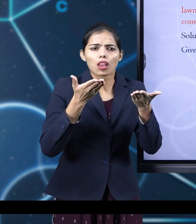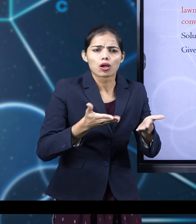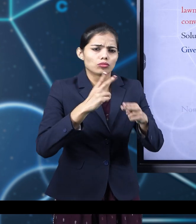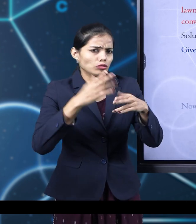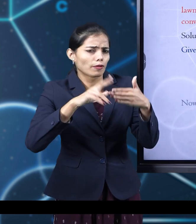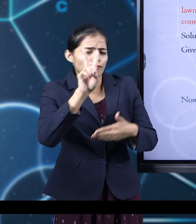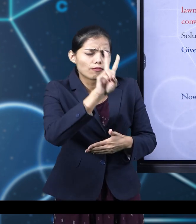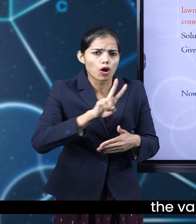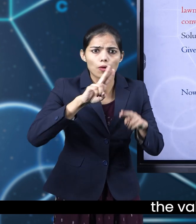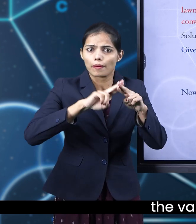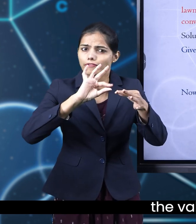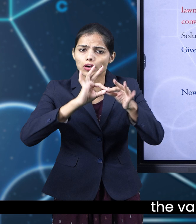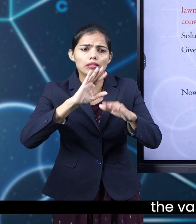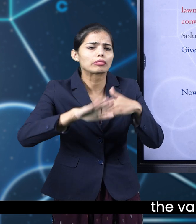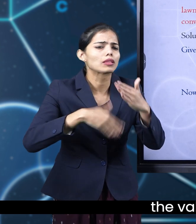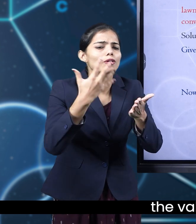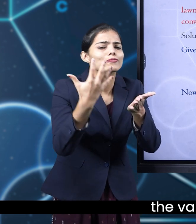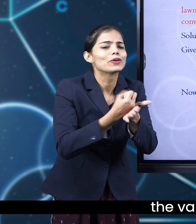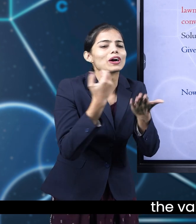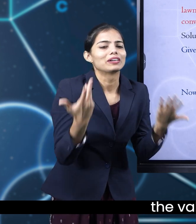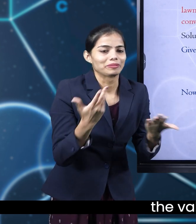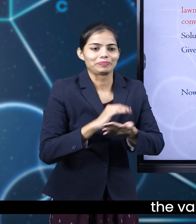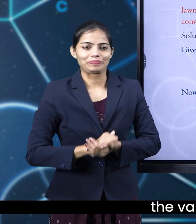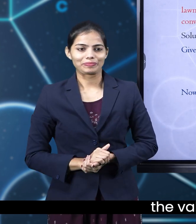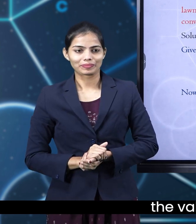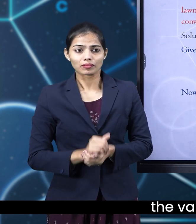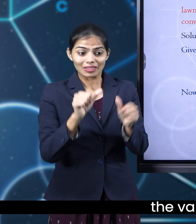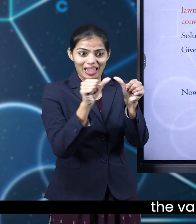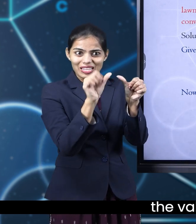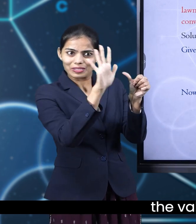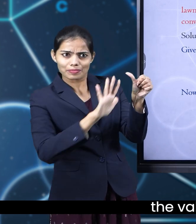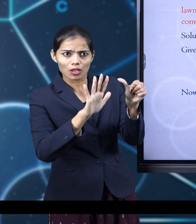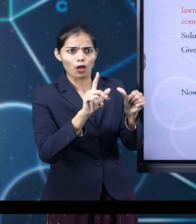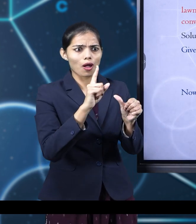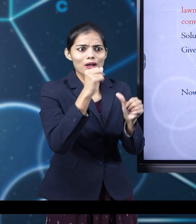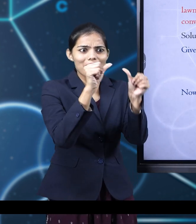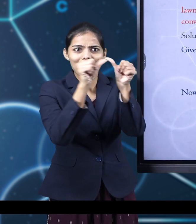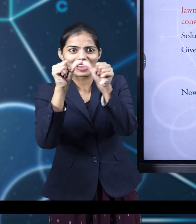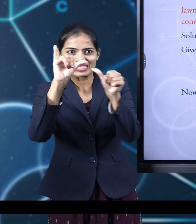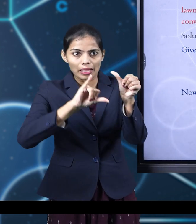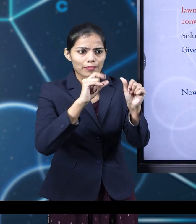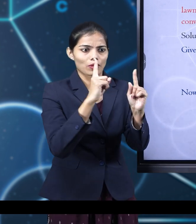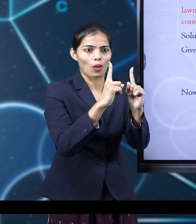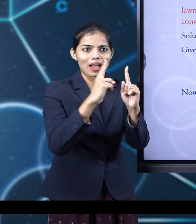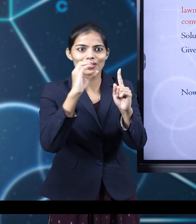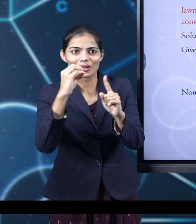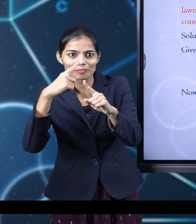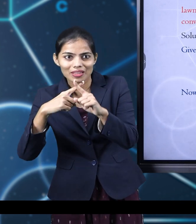Now substitute the values in the formula, then we get A is equal to 110 into